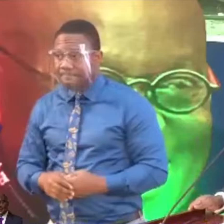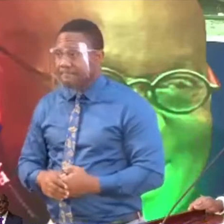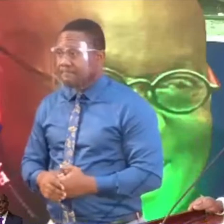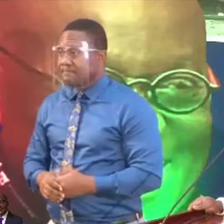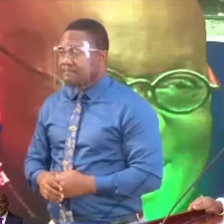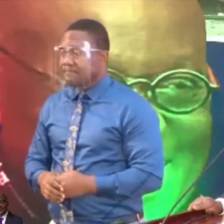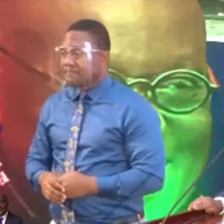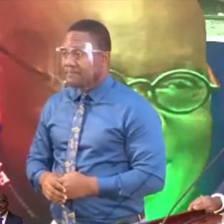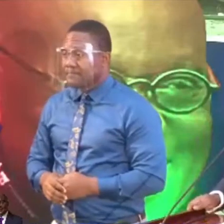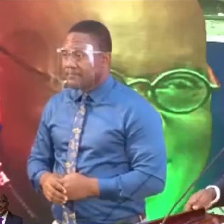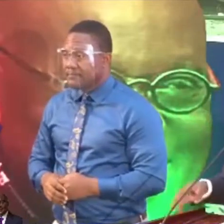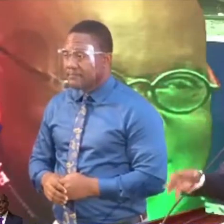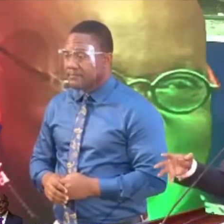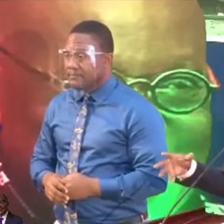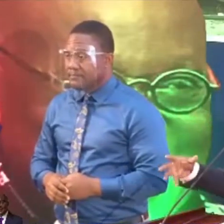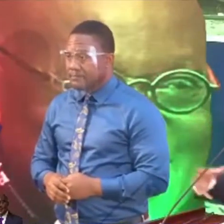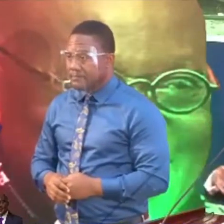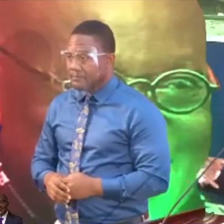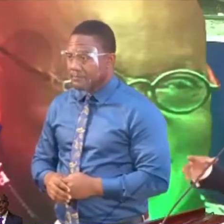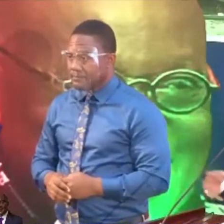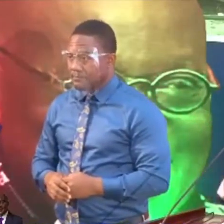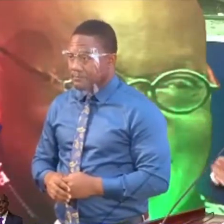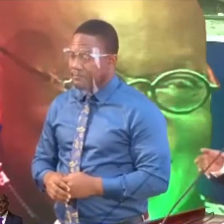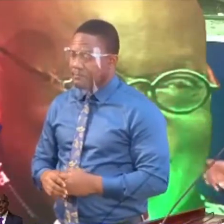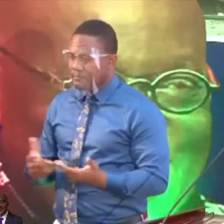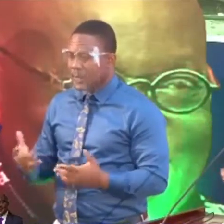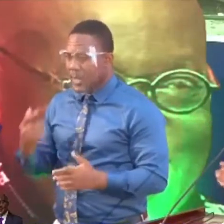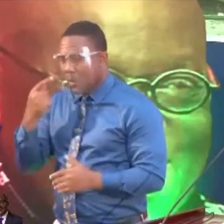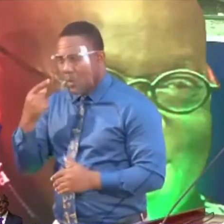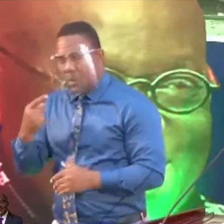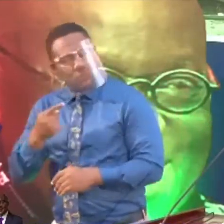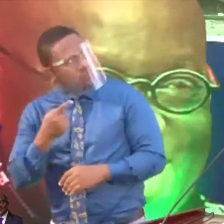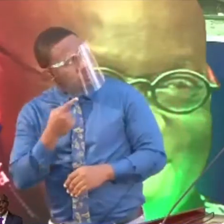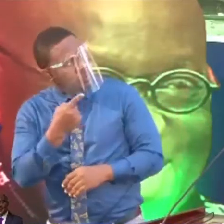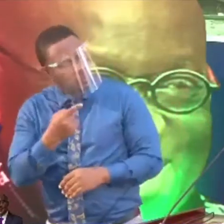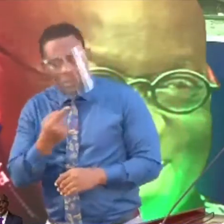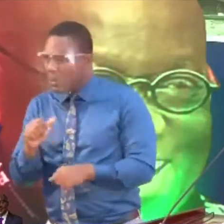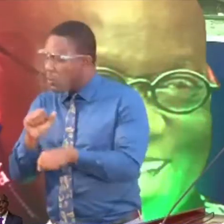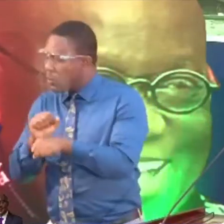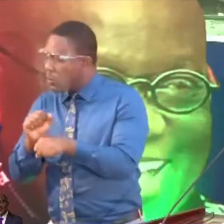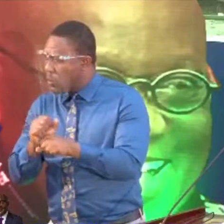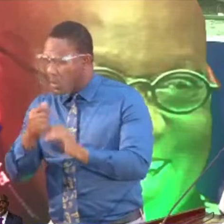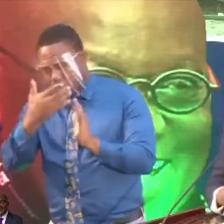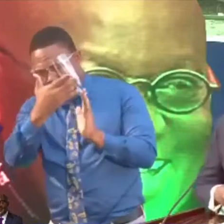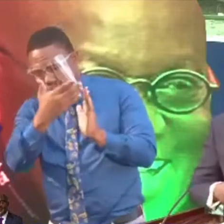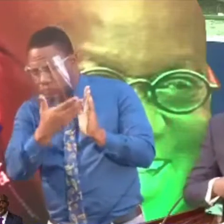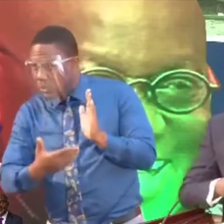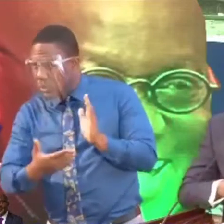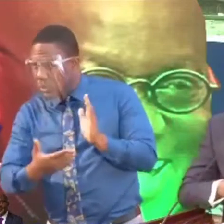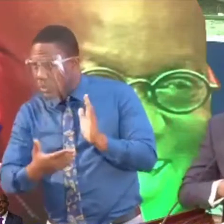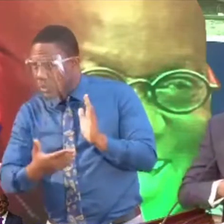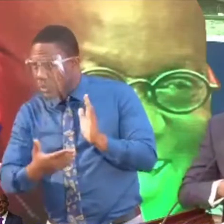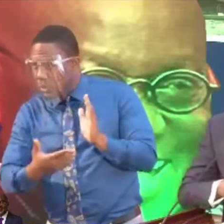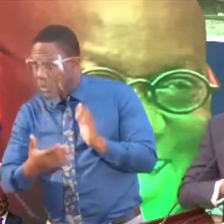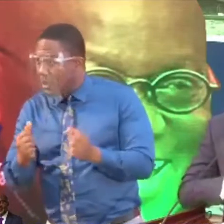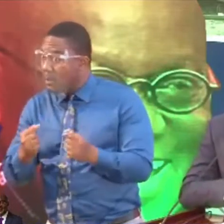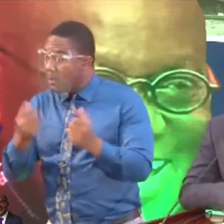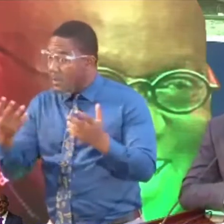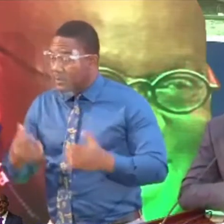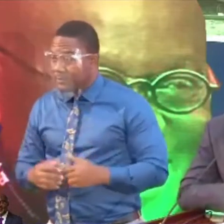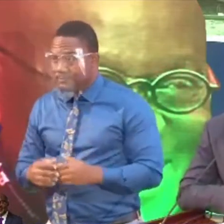have delivered. And it's this, you can see the amount of work that is going on.